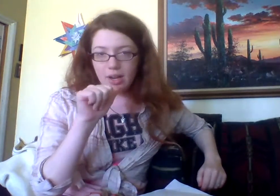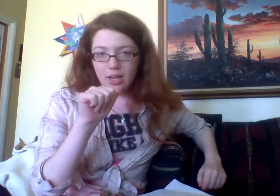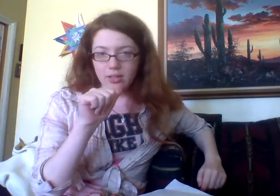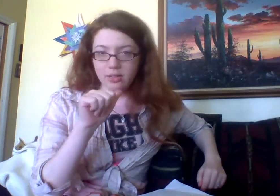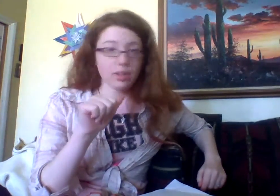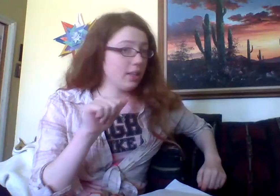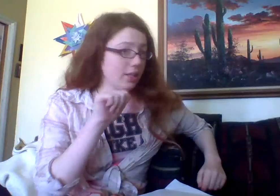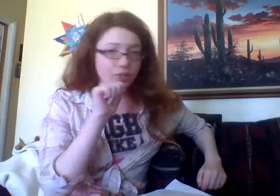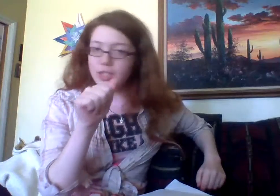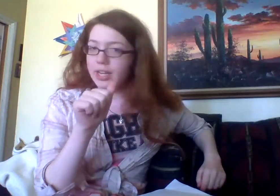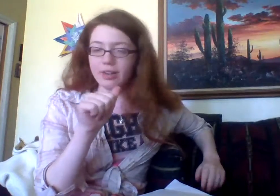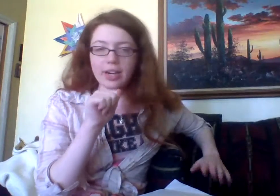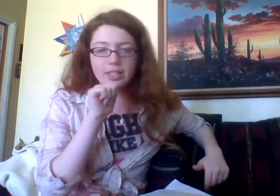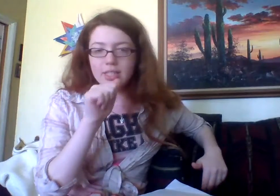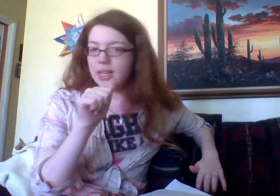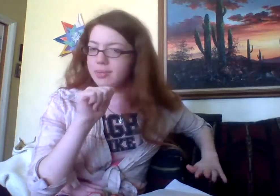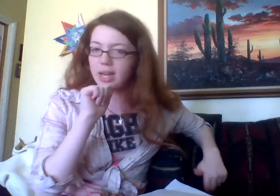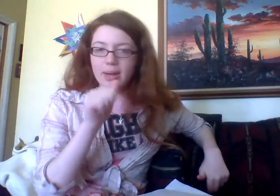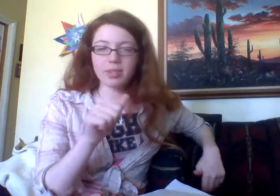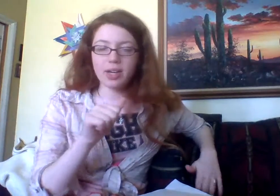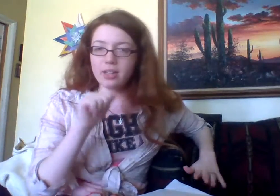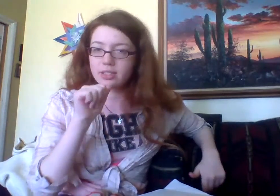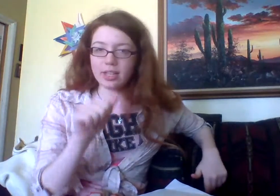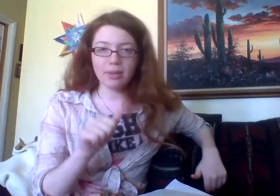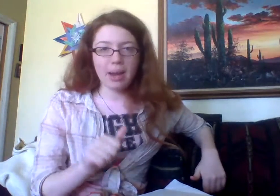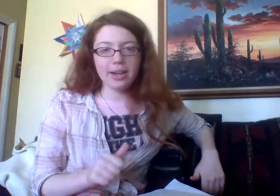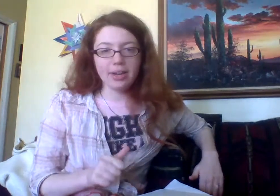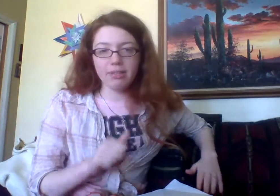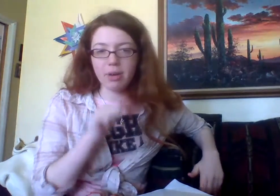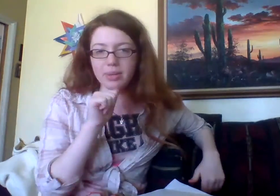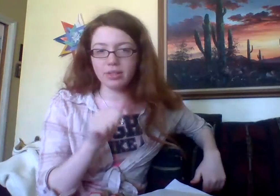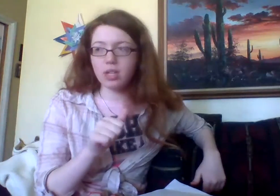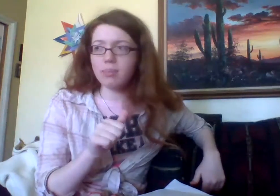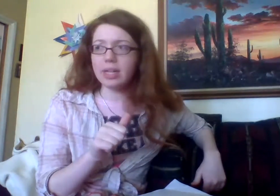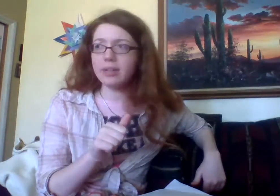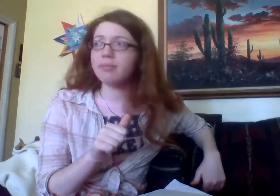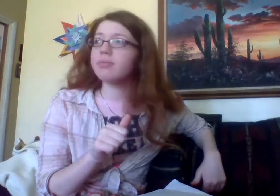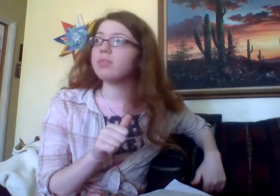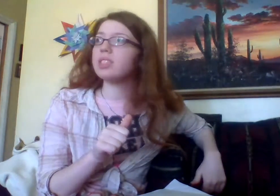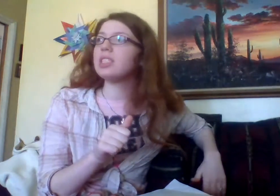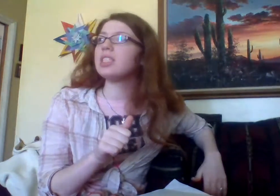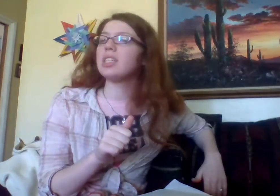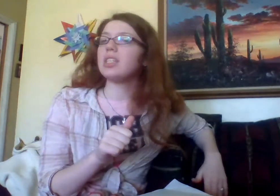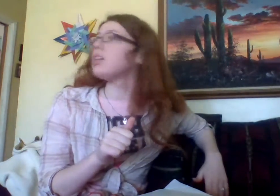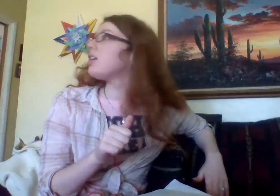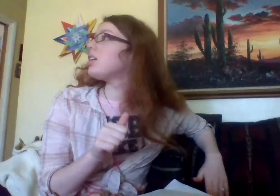not. And then you shake your head at the same time. So it kind of looks like you're patting your head and rubbing your tummy.